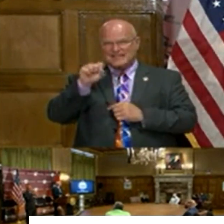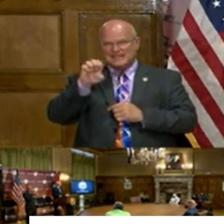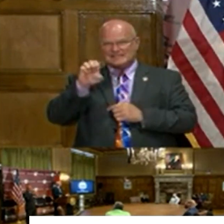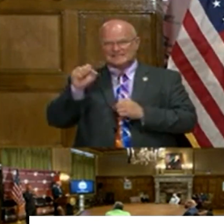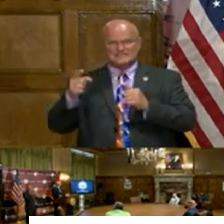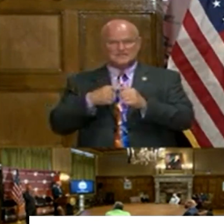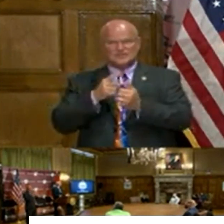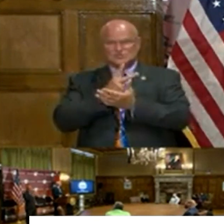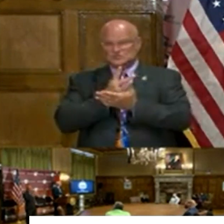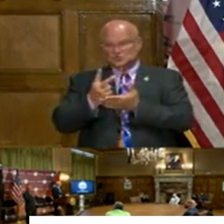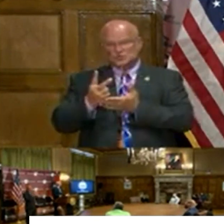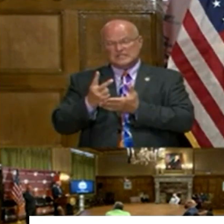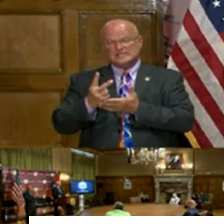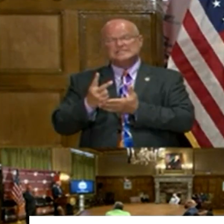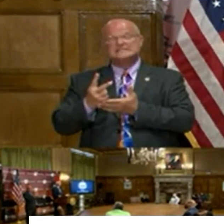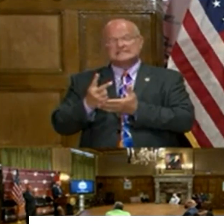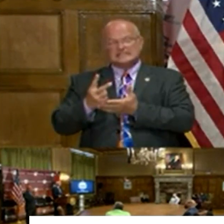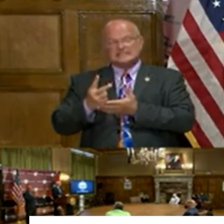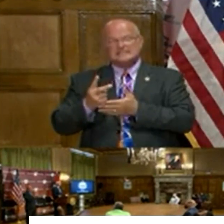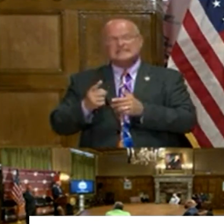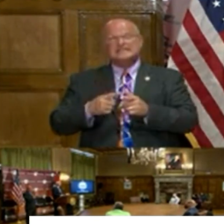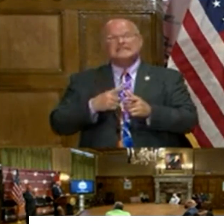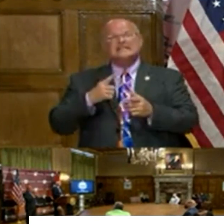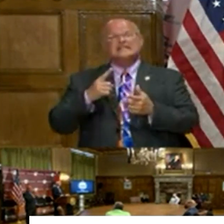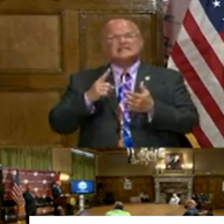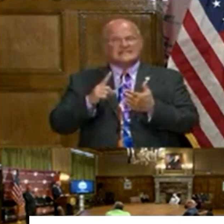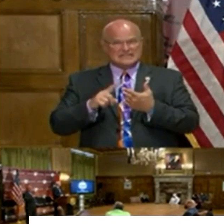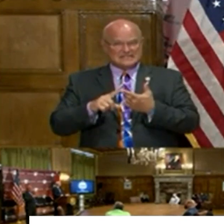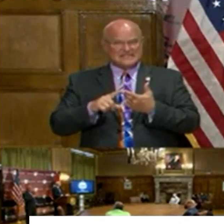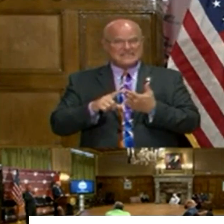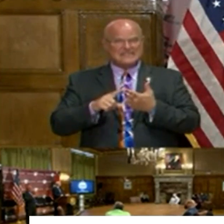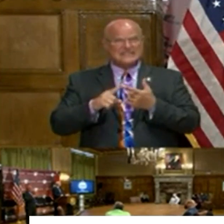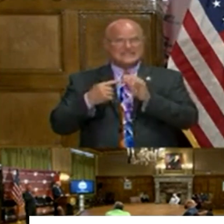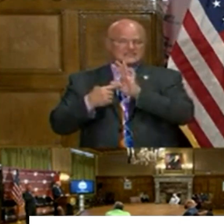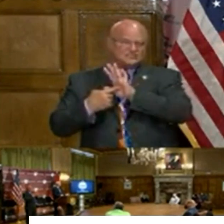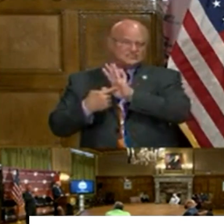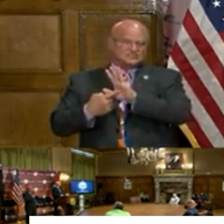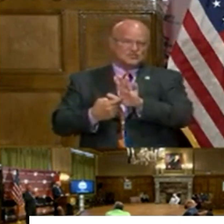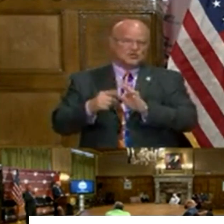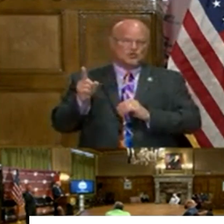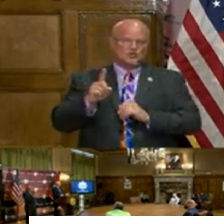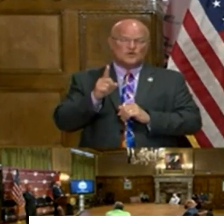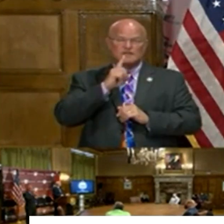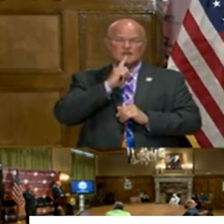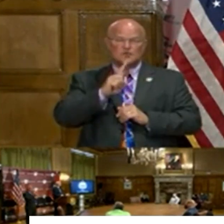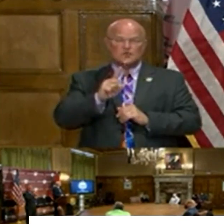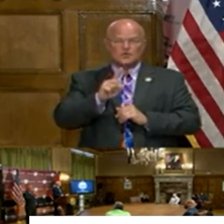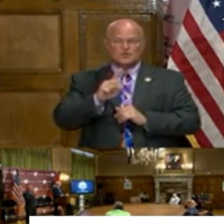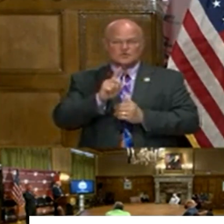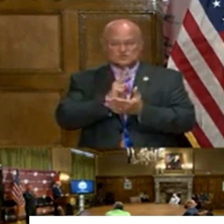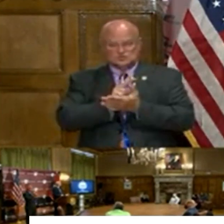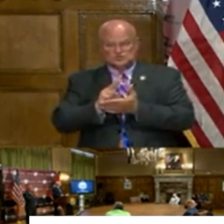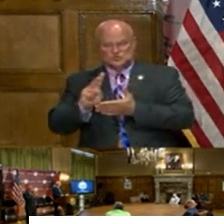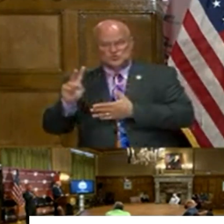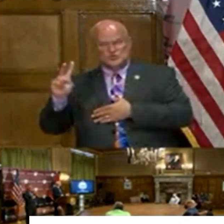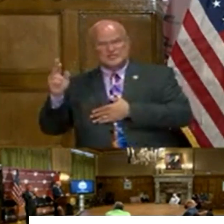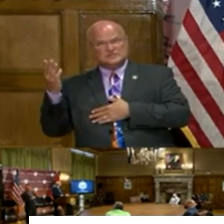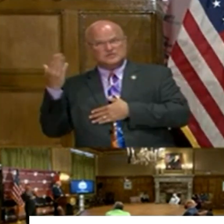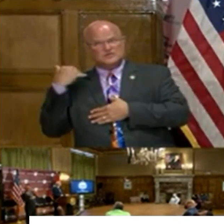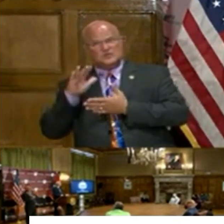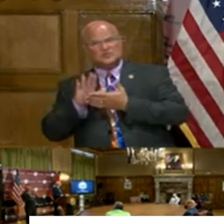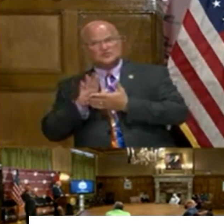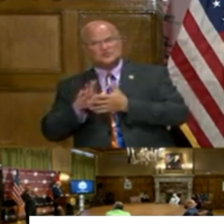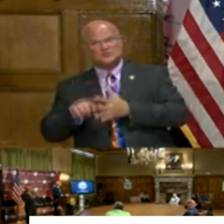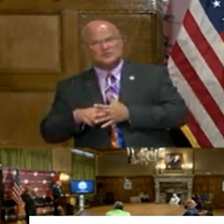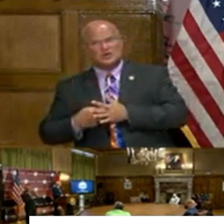first 2 weeks, that is simply reflecting where they were the prior weeks before school